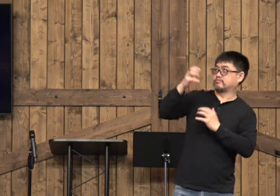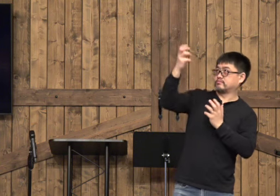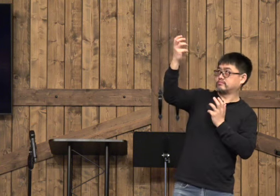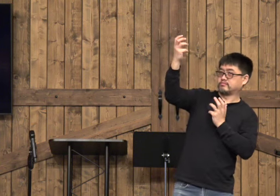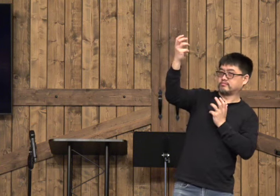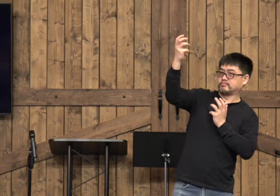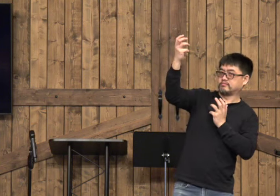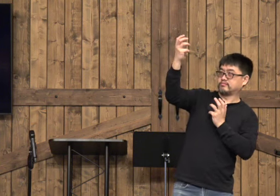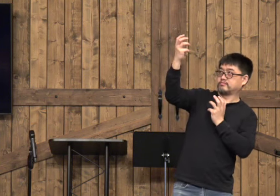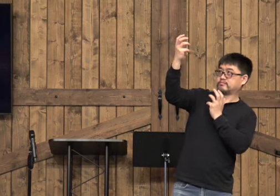His